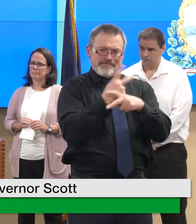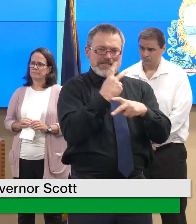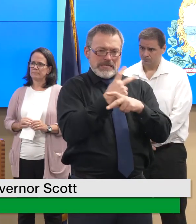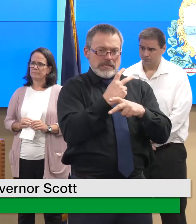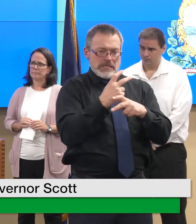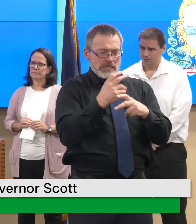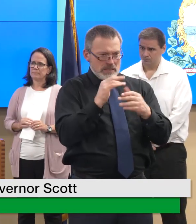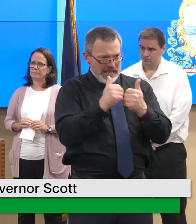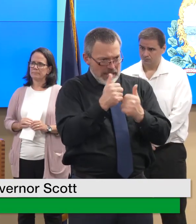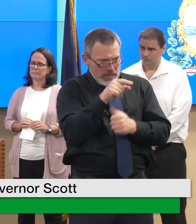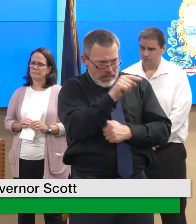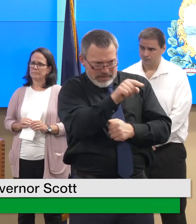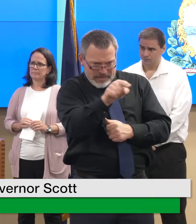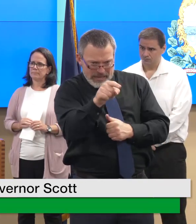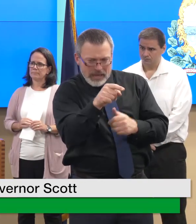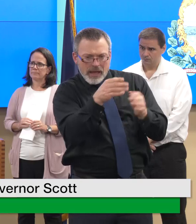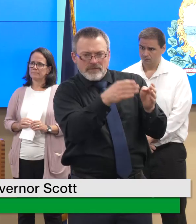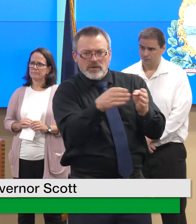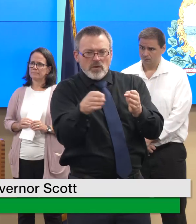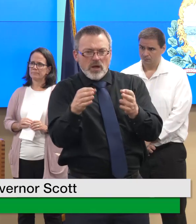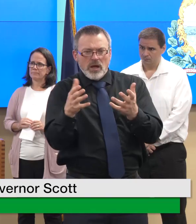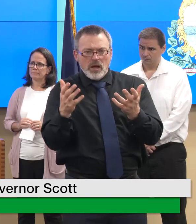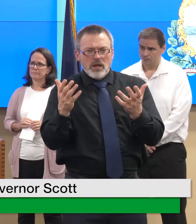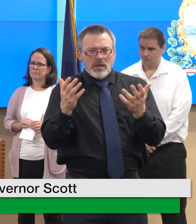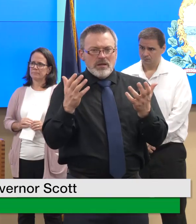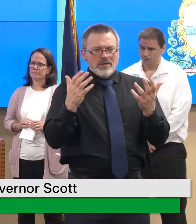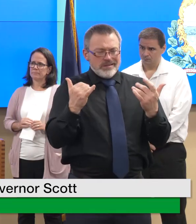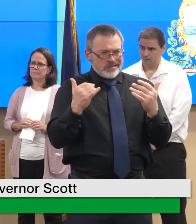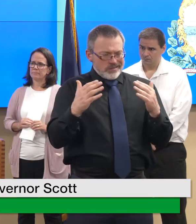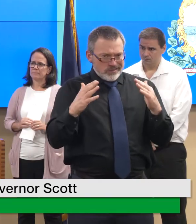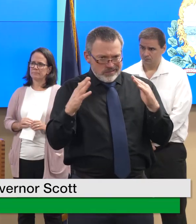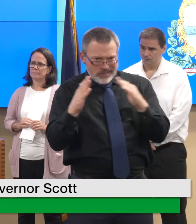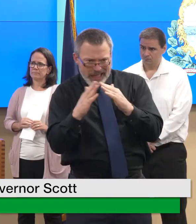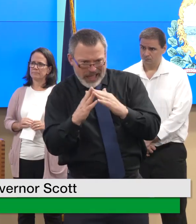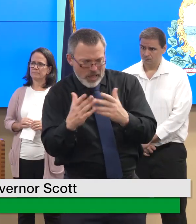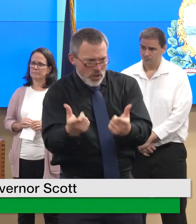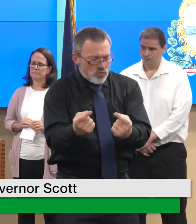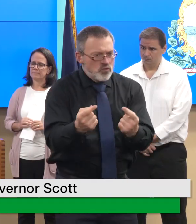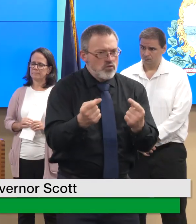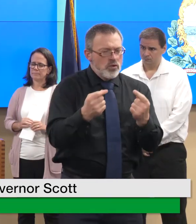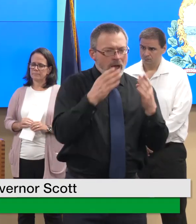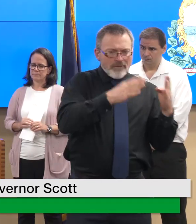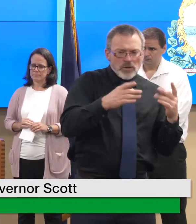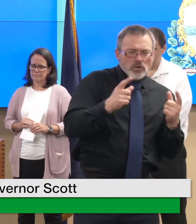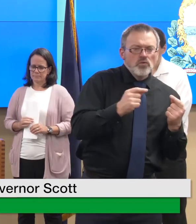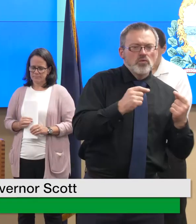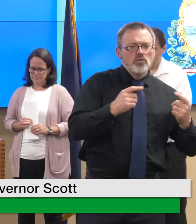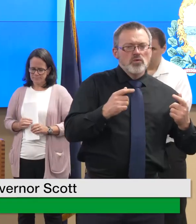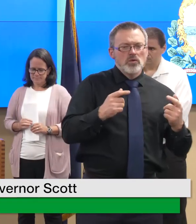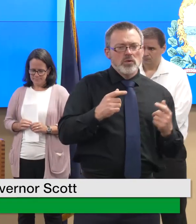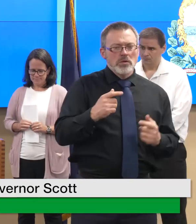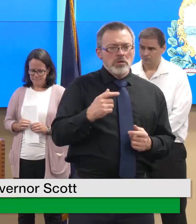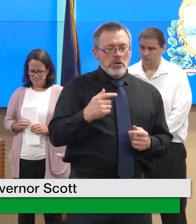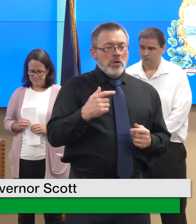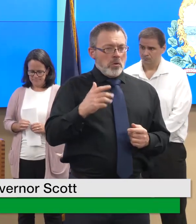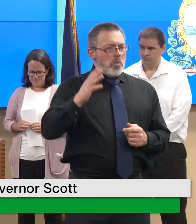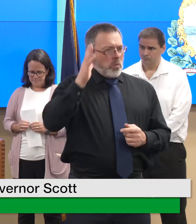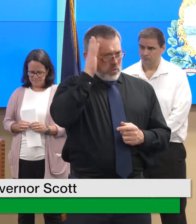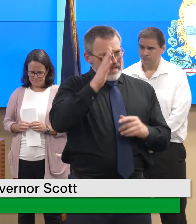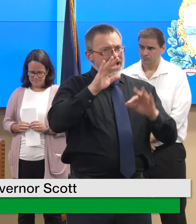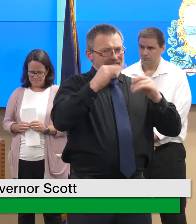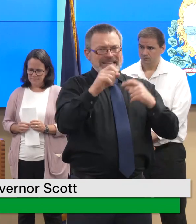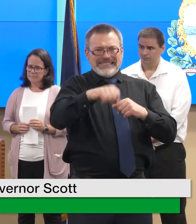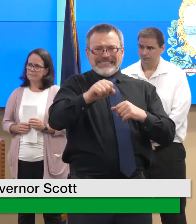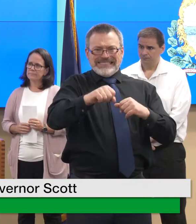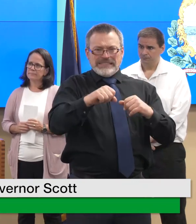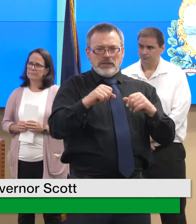they do, and what does the town do if we don't get? I believe we will, but if we didn't get to a